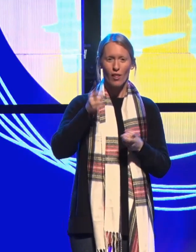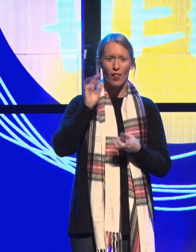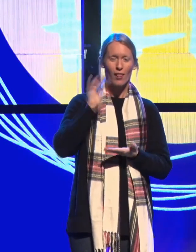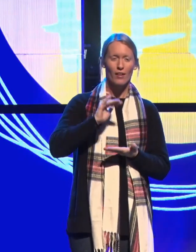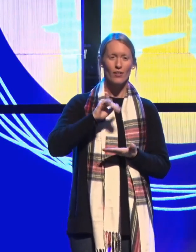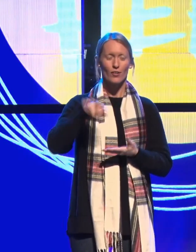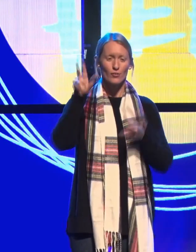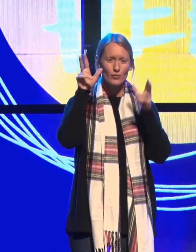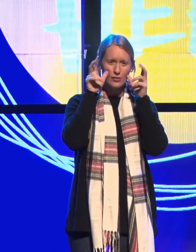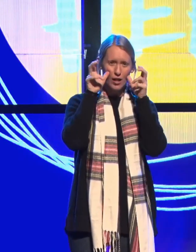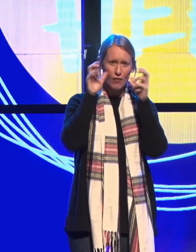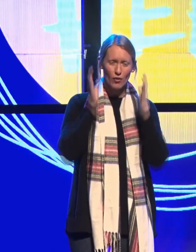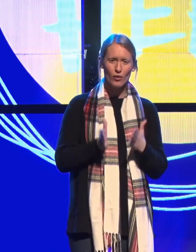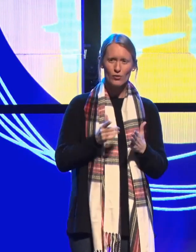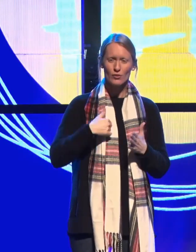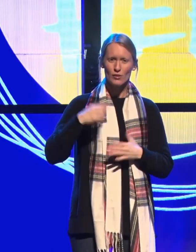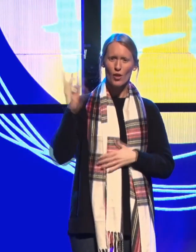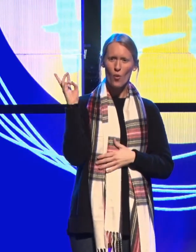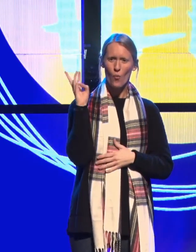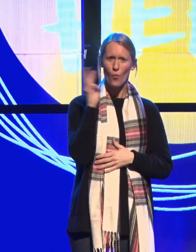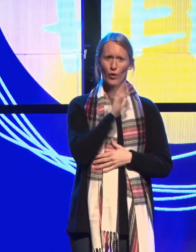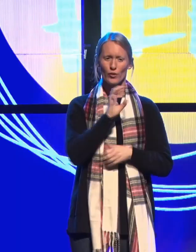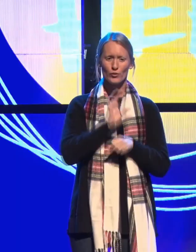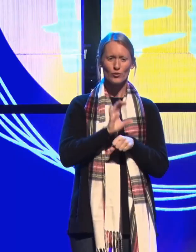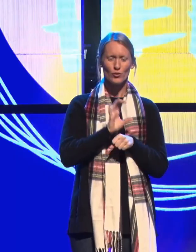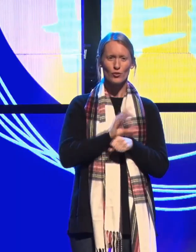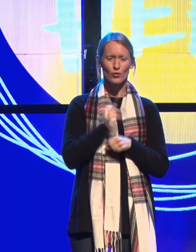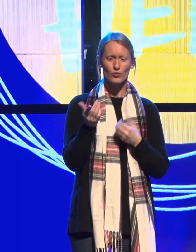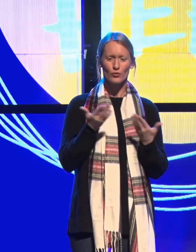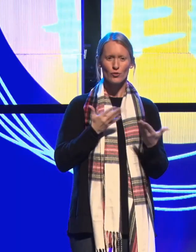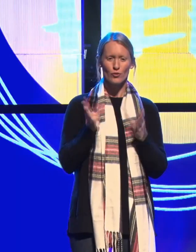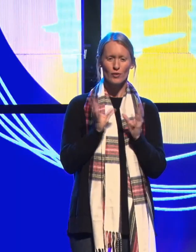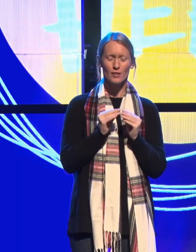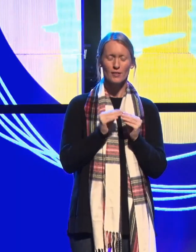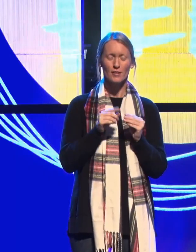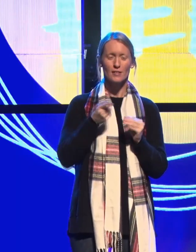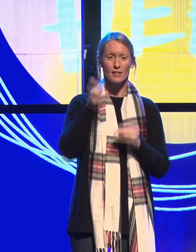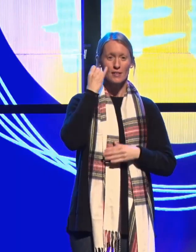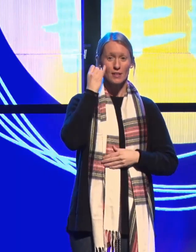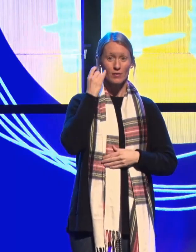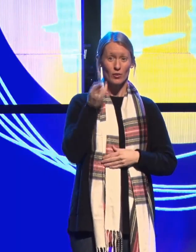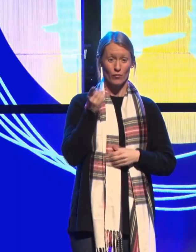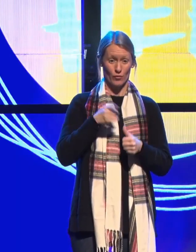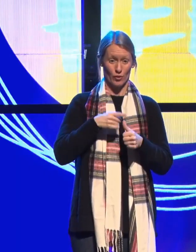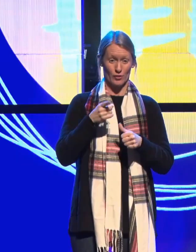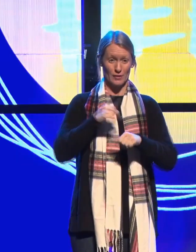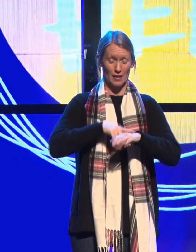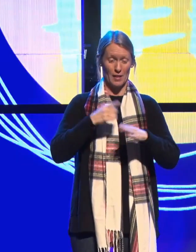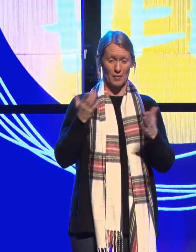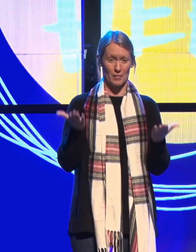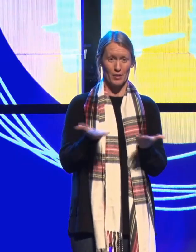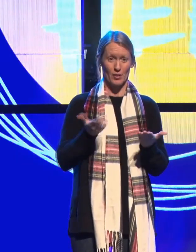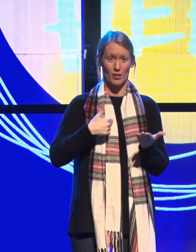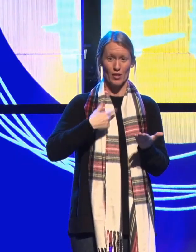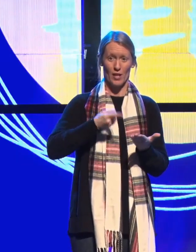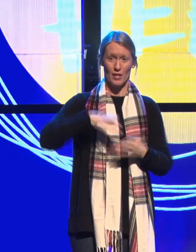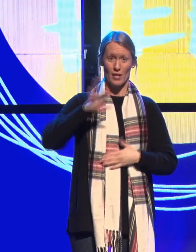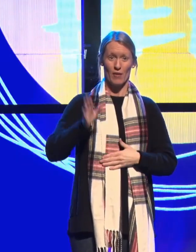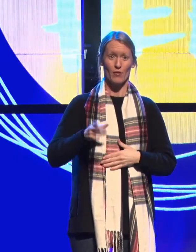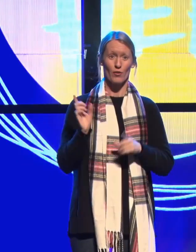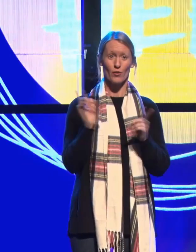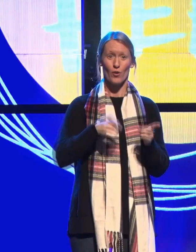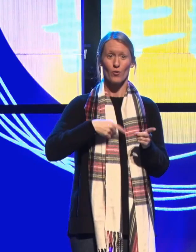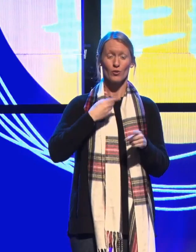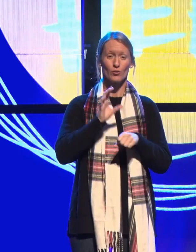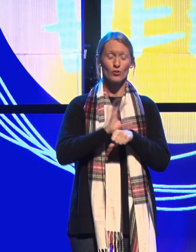We're like, this was the weirdest church service I've ever been to. You're a guest this morning, like, I have never been to church and been told I was the devil and felt so good about it.